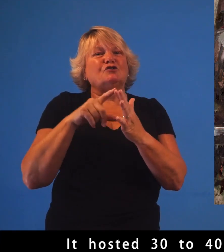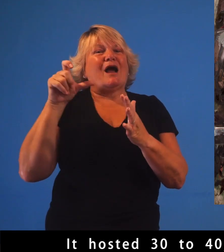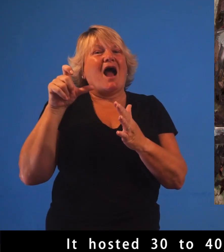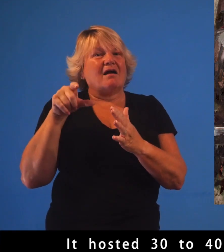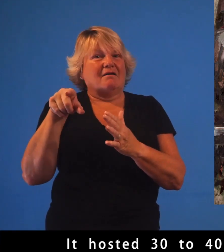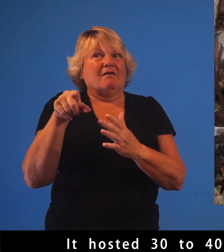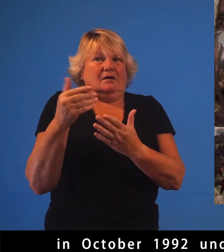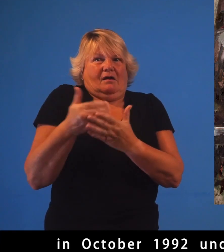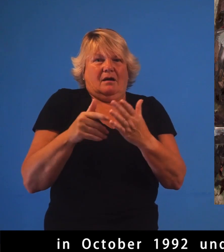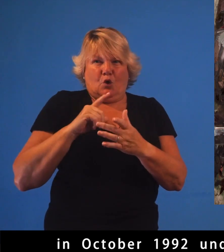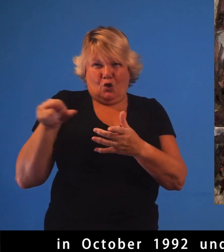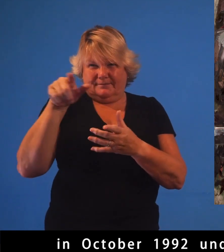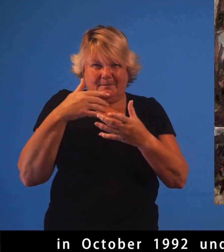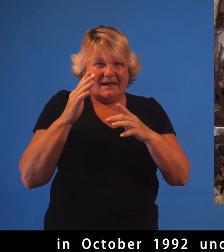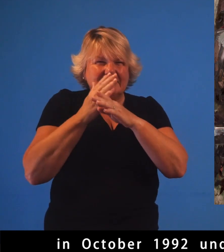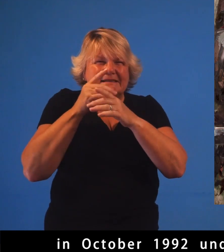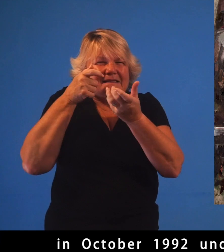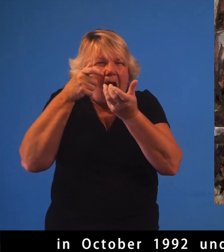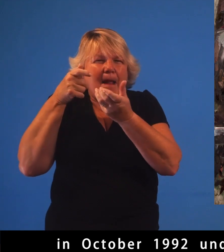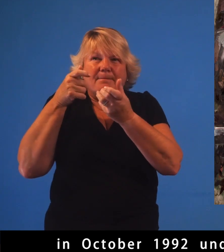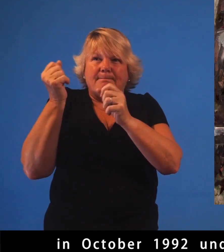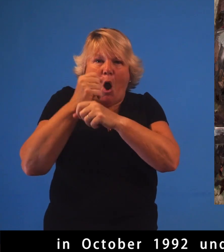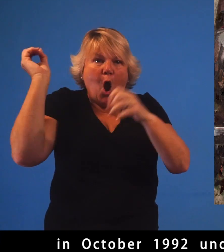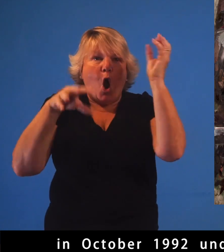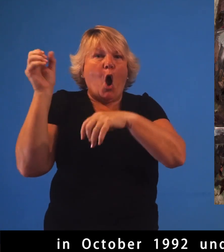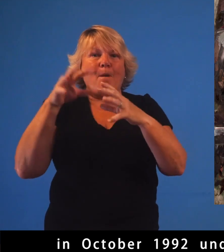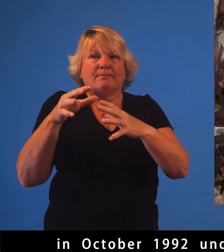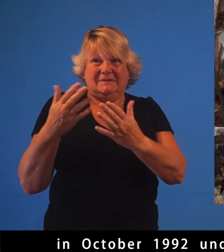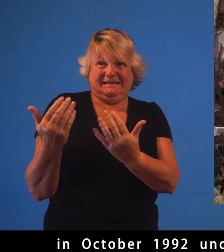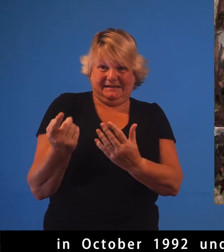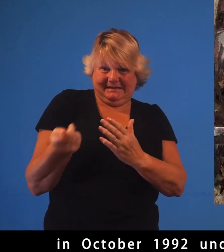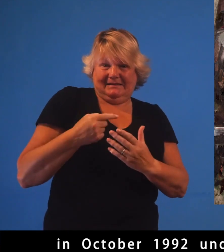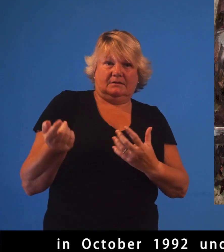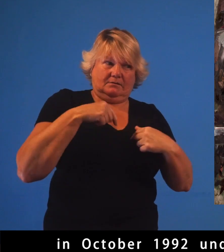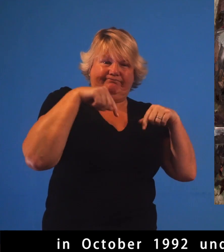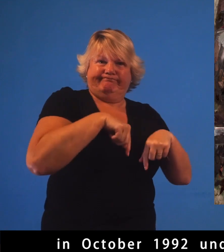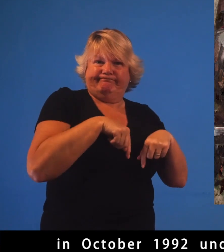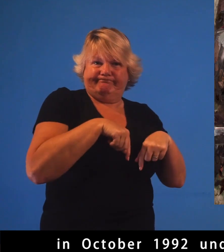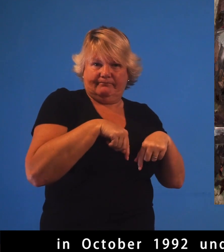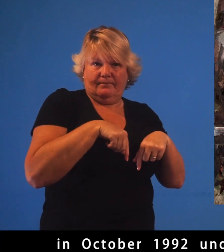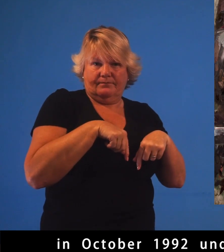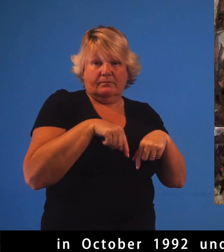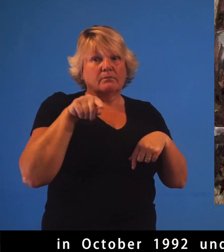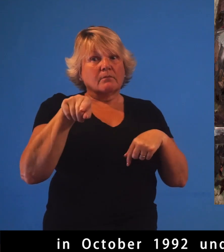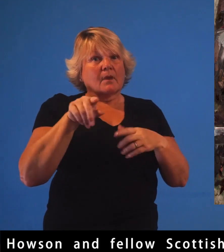Yaitsa in October 1992 under sniping and shell fire.